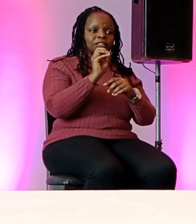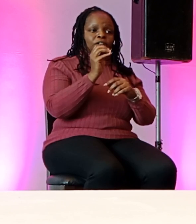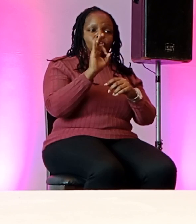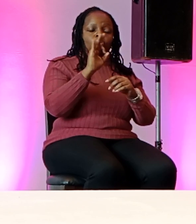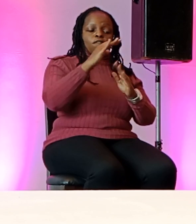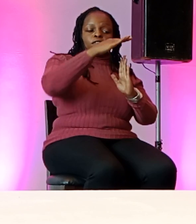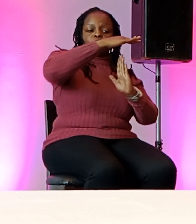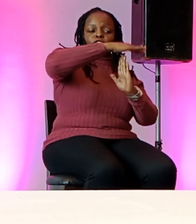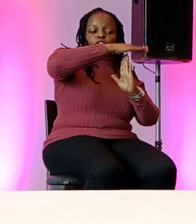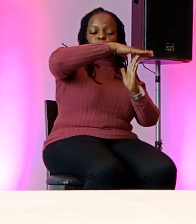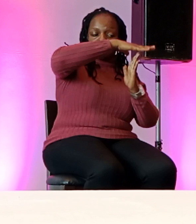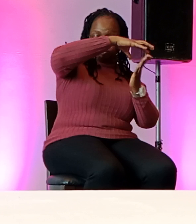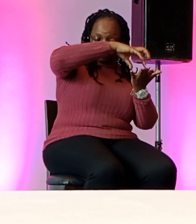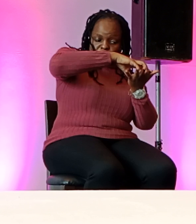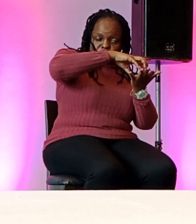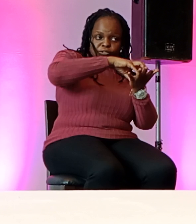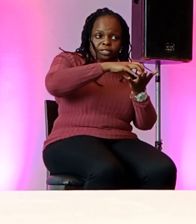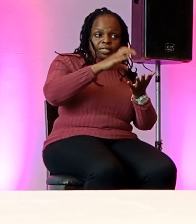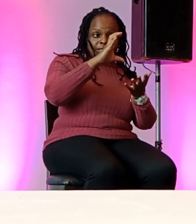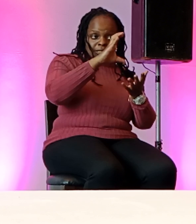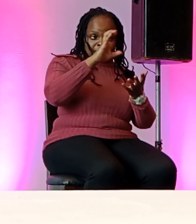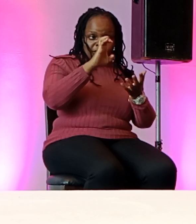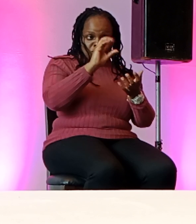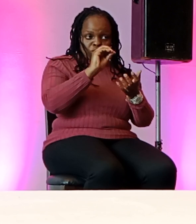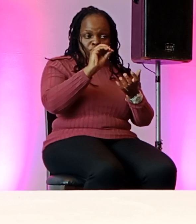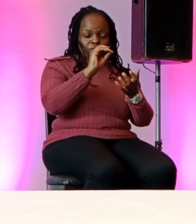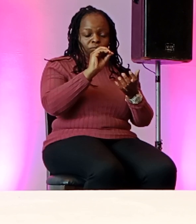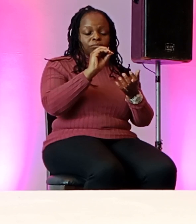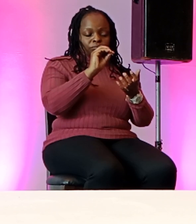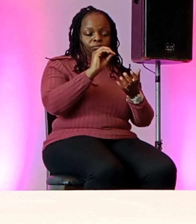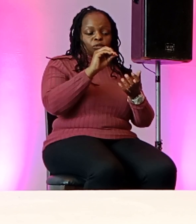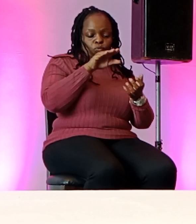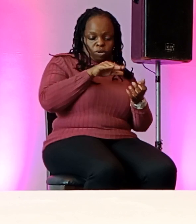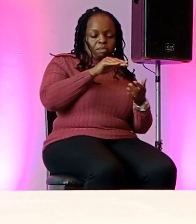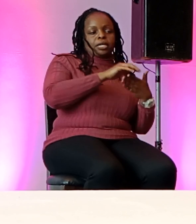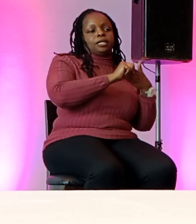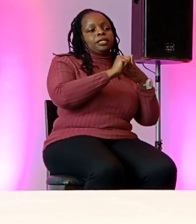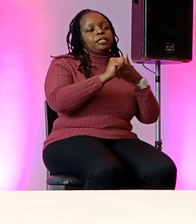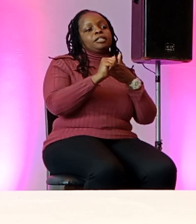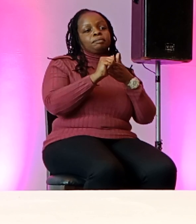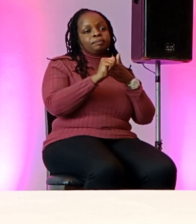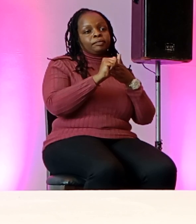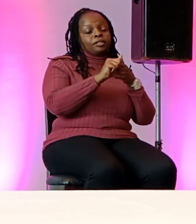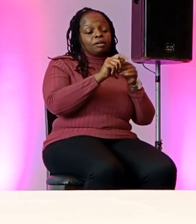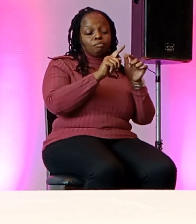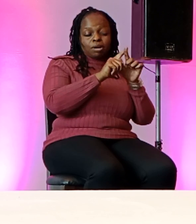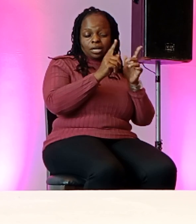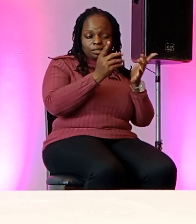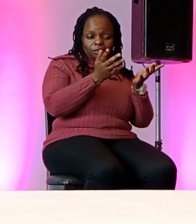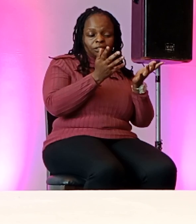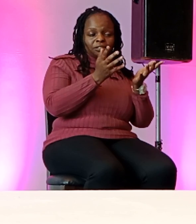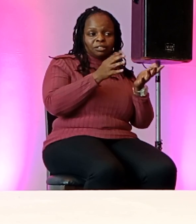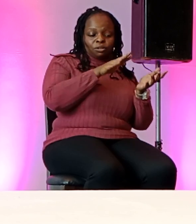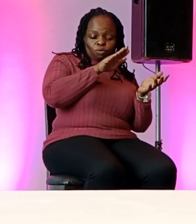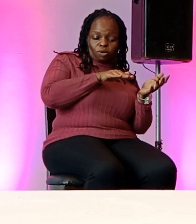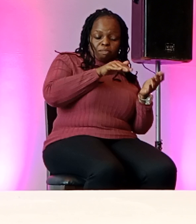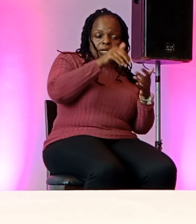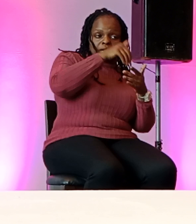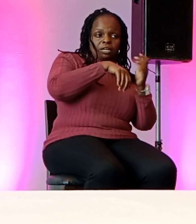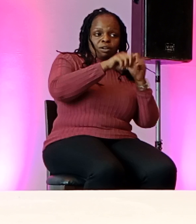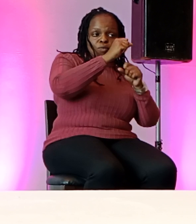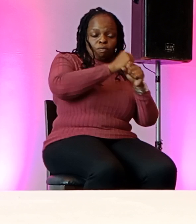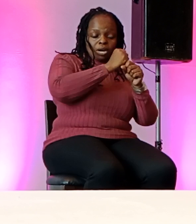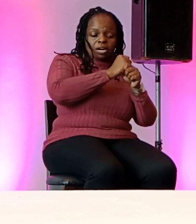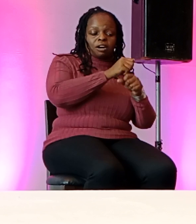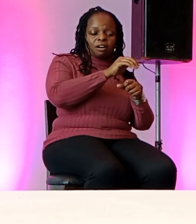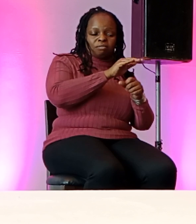top positions, CEOs, are held by women. Although it found that women in the workforce